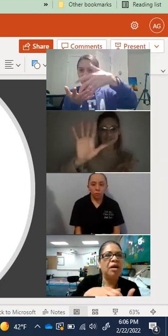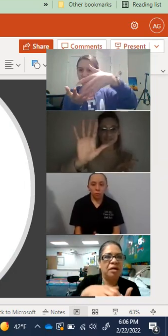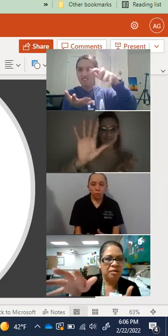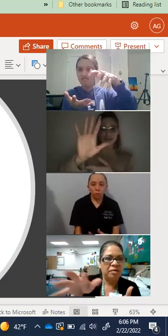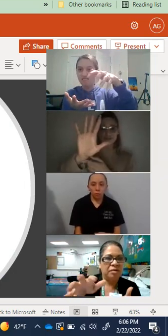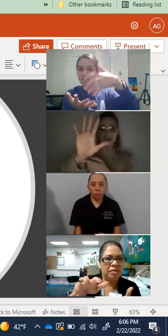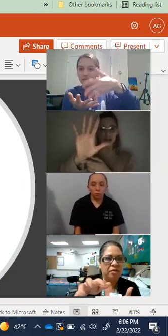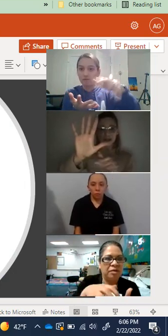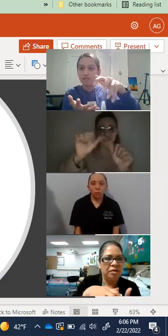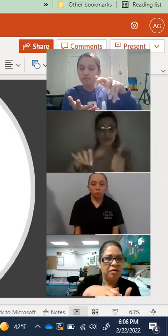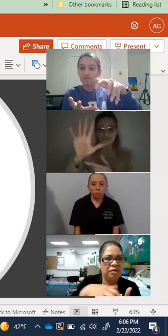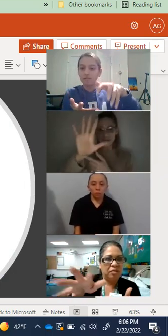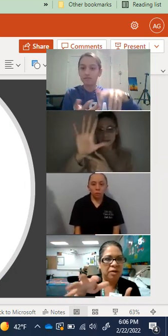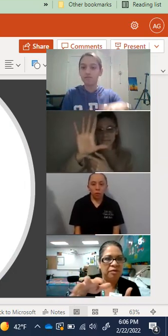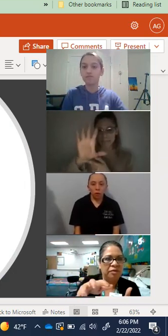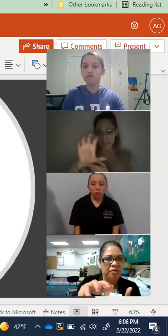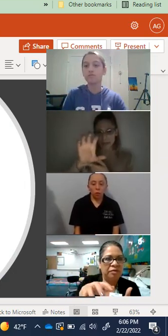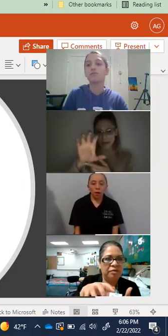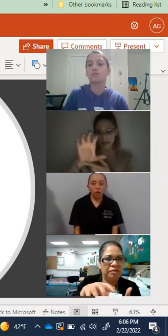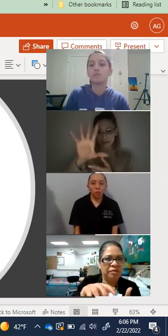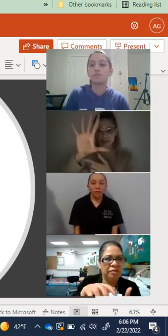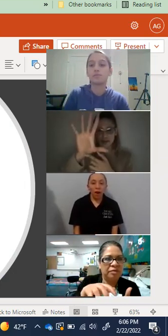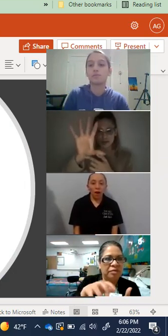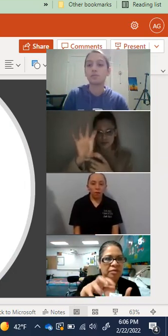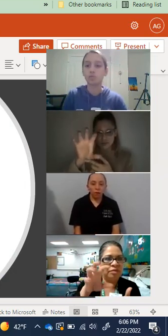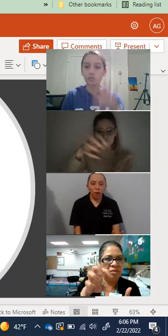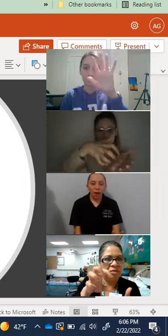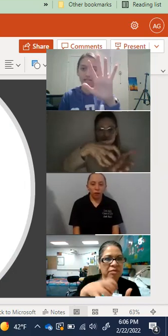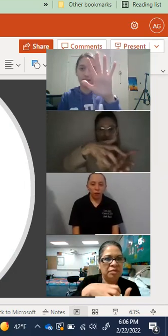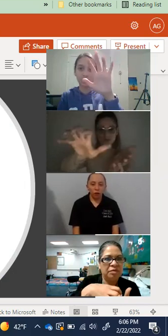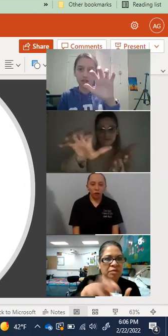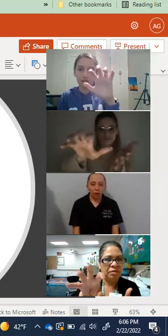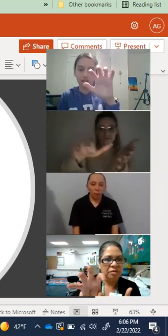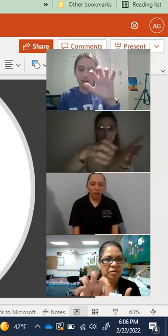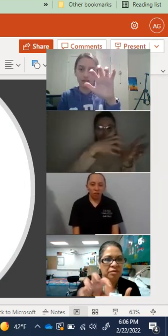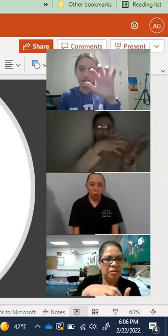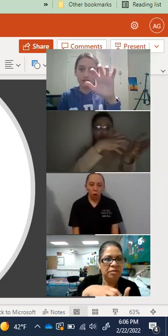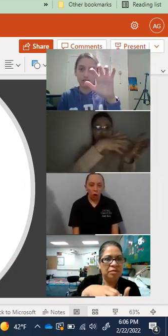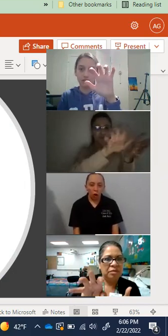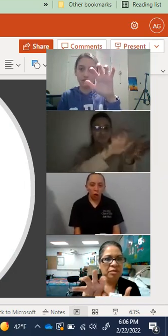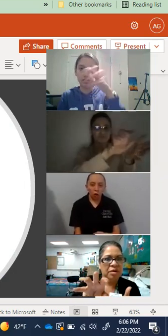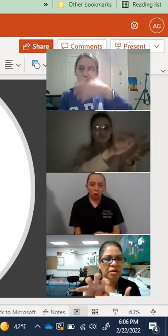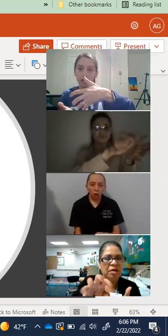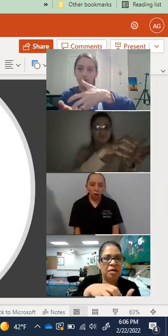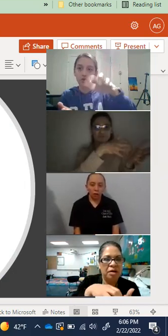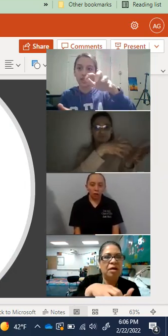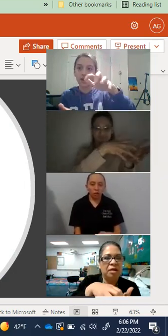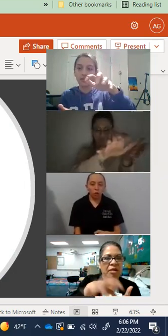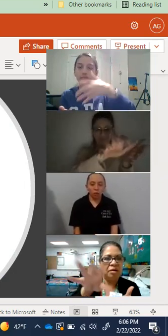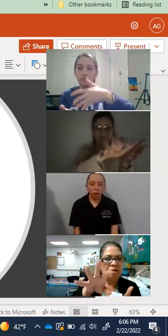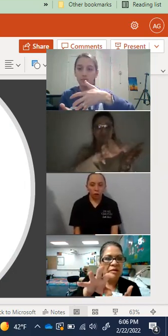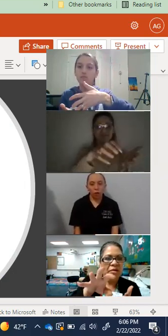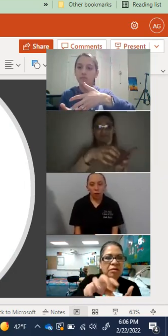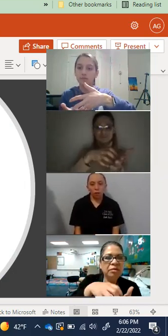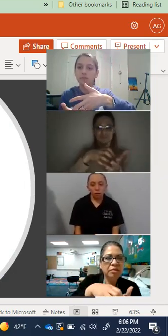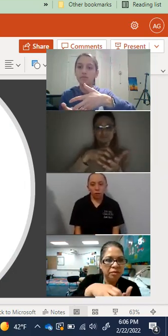Yeah, Oh, rough. So the hand shape is a 5 and your fingers are kind of bent to a claw. Yeah, and it And then goes it out.